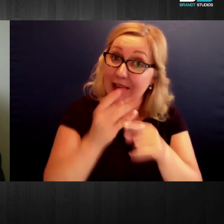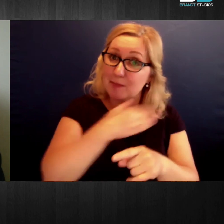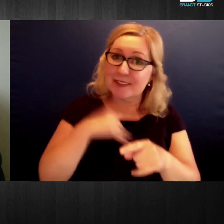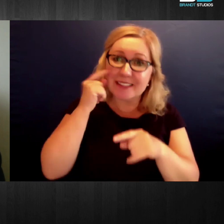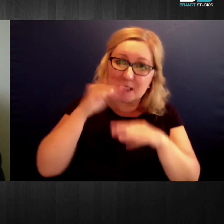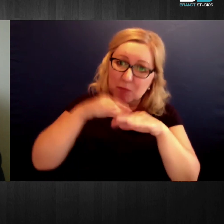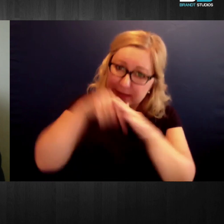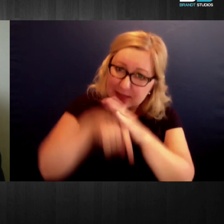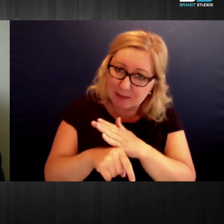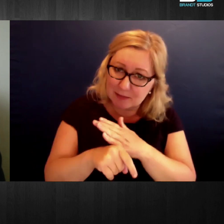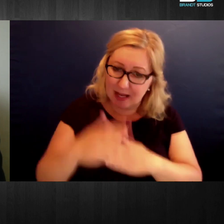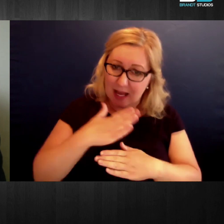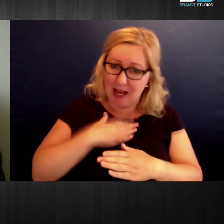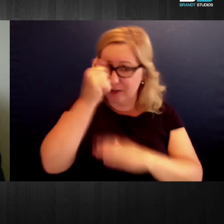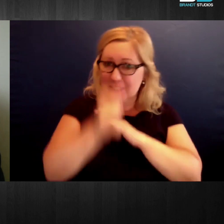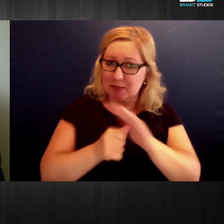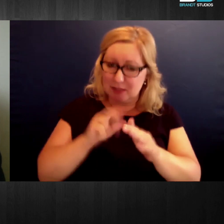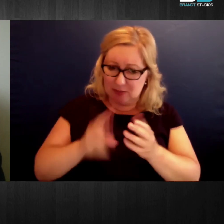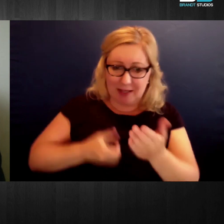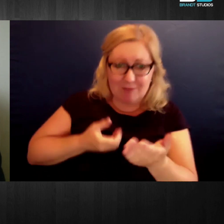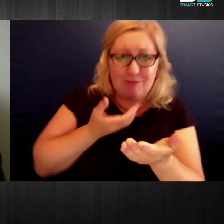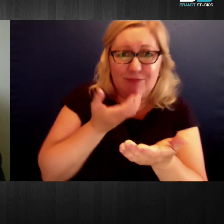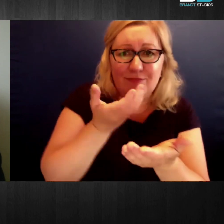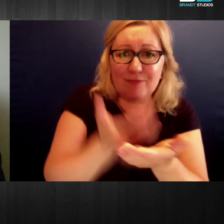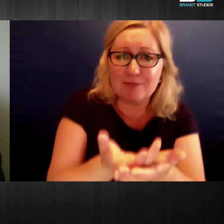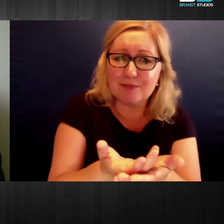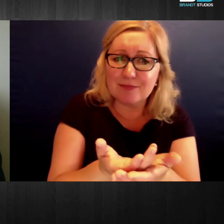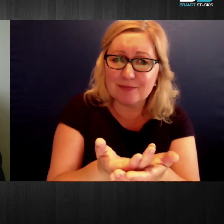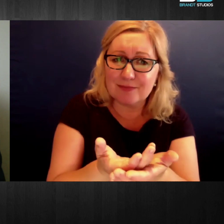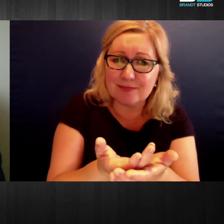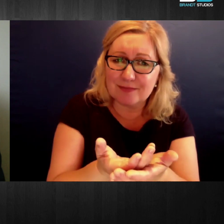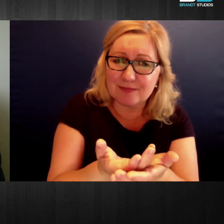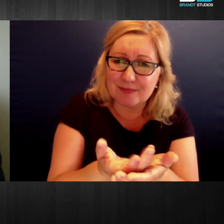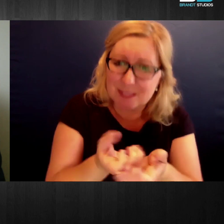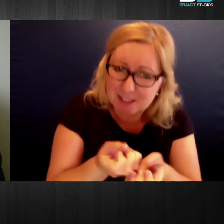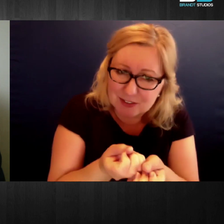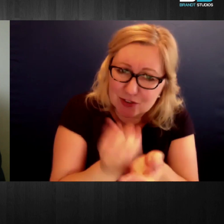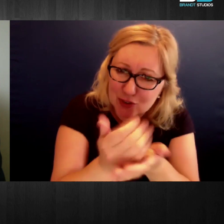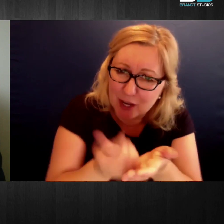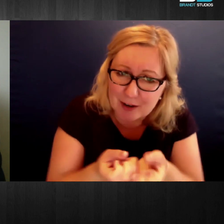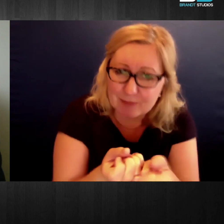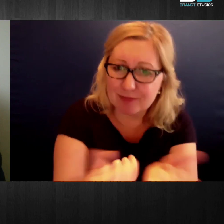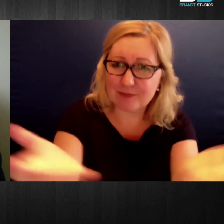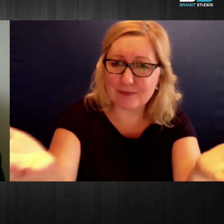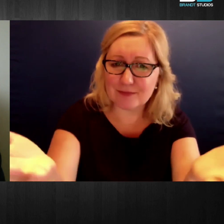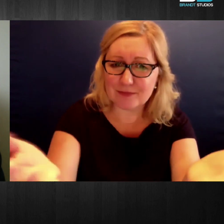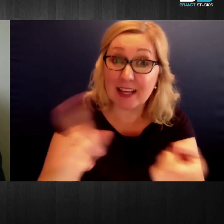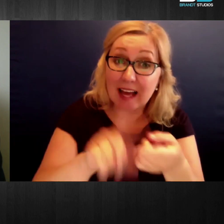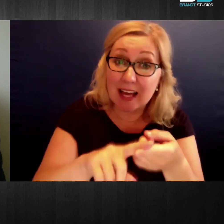to a wider world. They also share the experiences of others and allows us to tell their stories. And I think